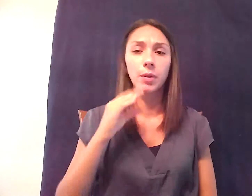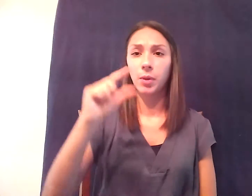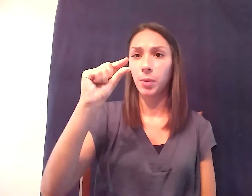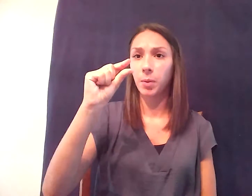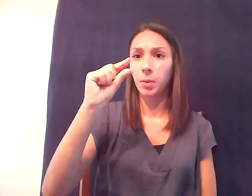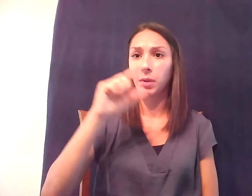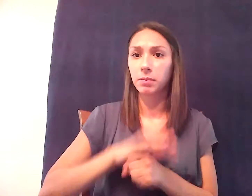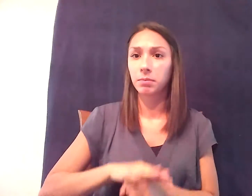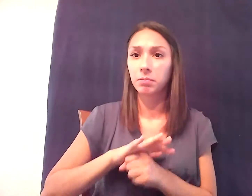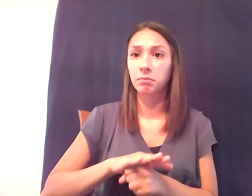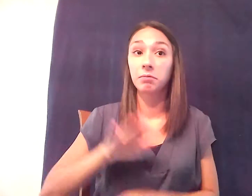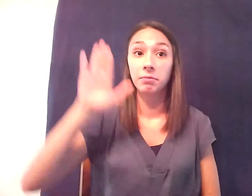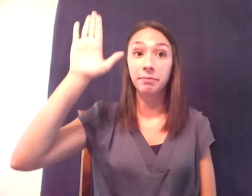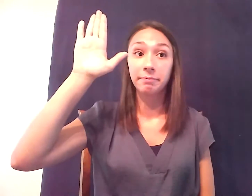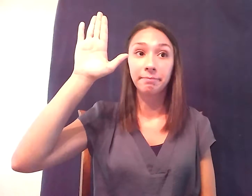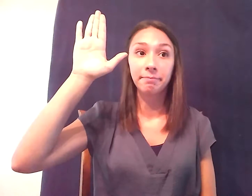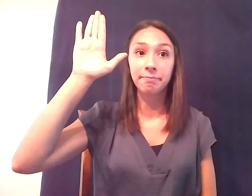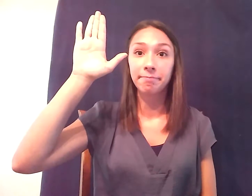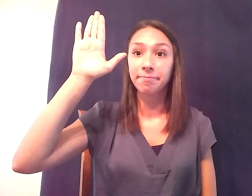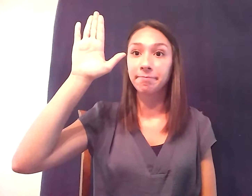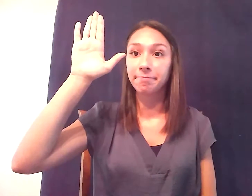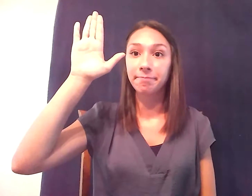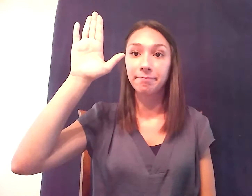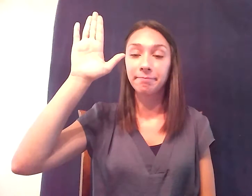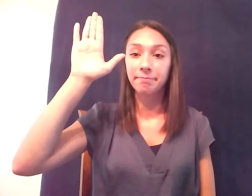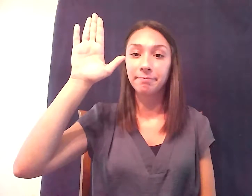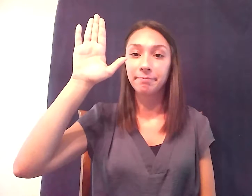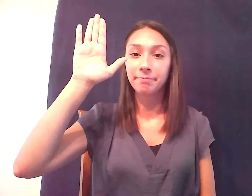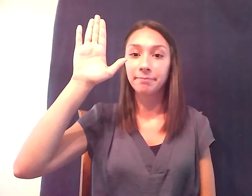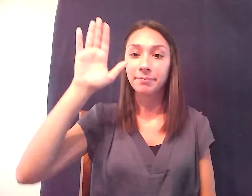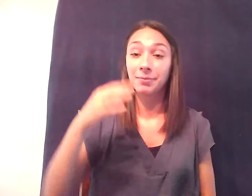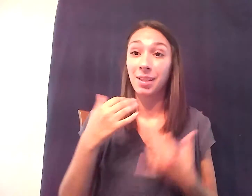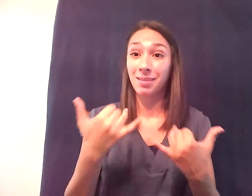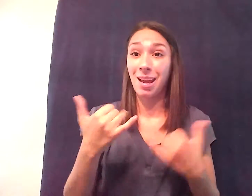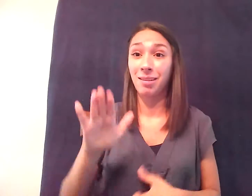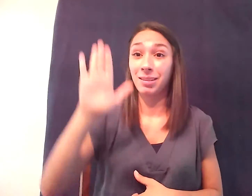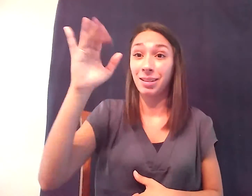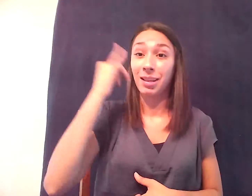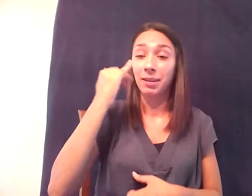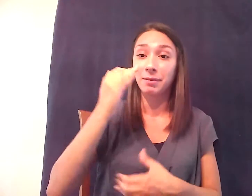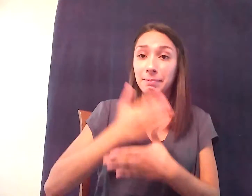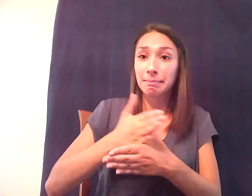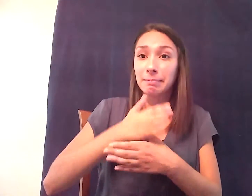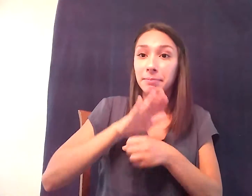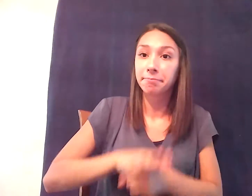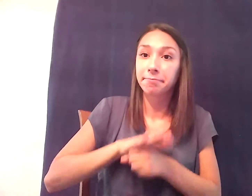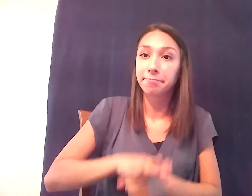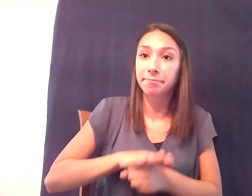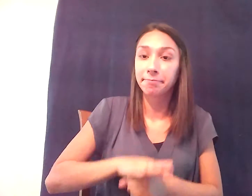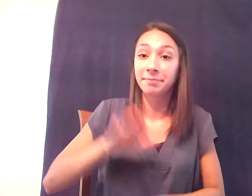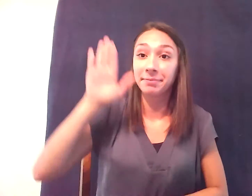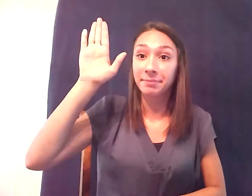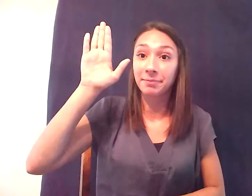stress. Anyone? Mm-hmm. How about a moderate amount of stress? Who's experienced a